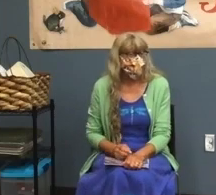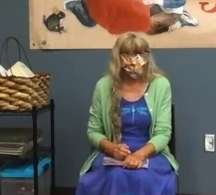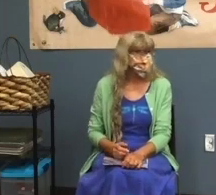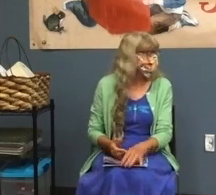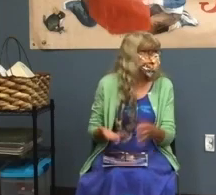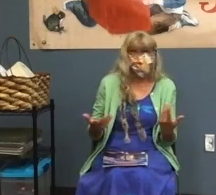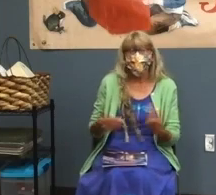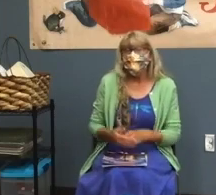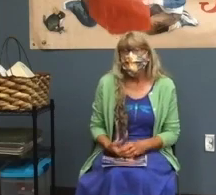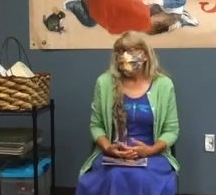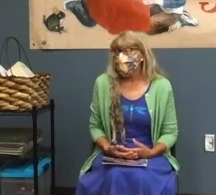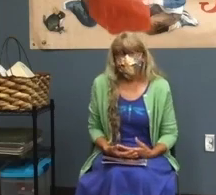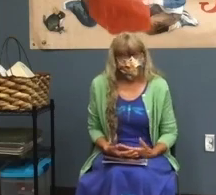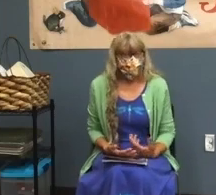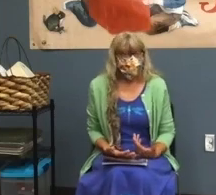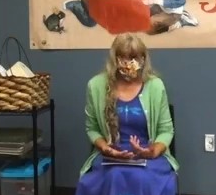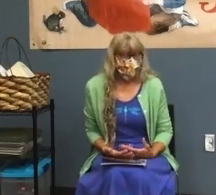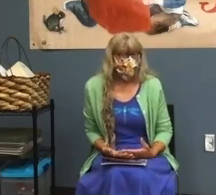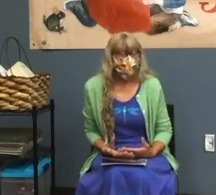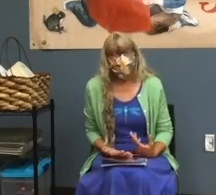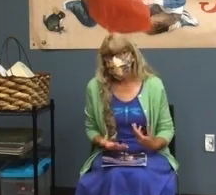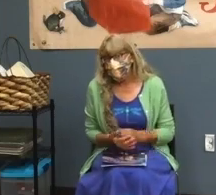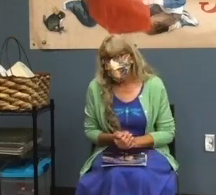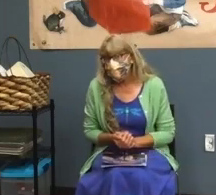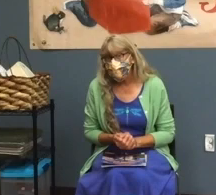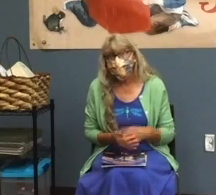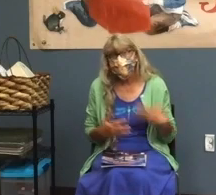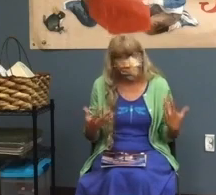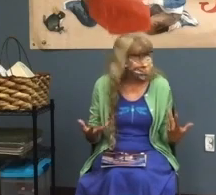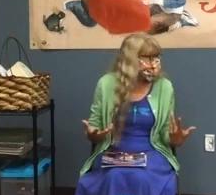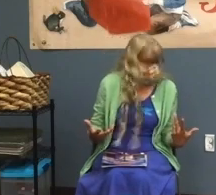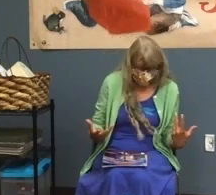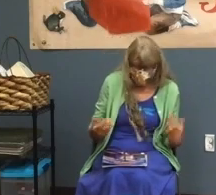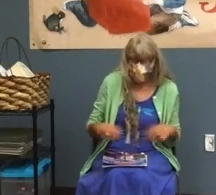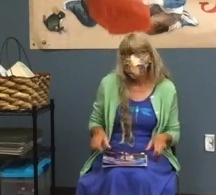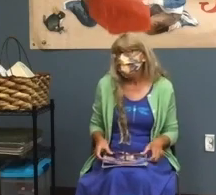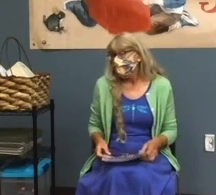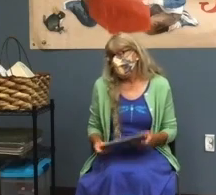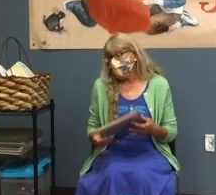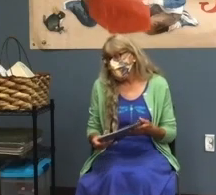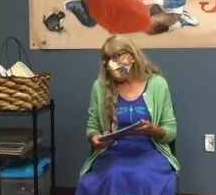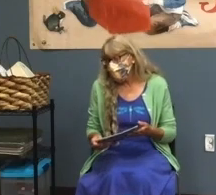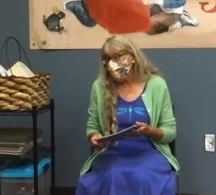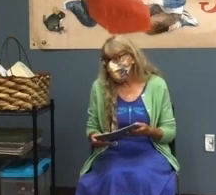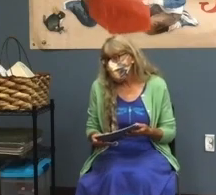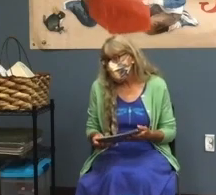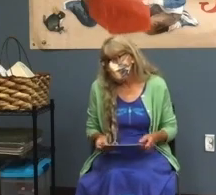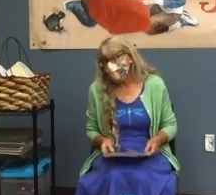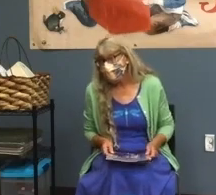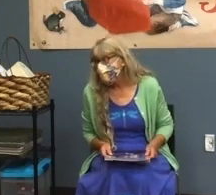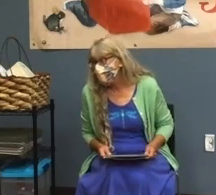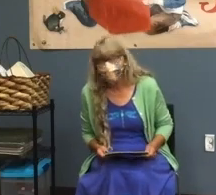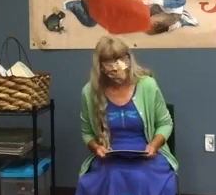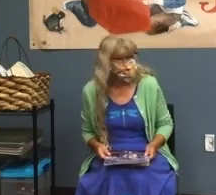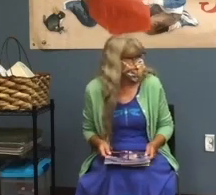reading program. So we're just going to talk a little bit about summer reading and the start of school. And we're going to have a story. I